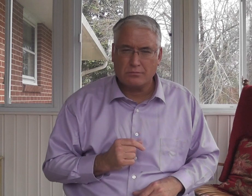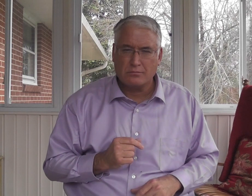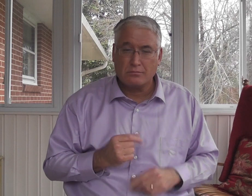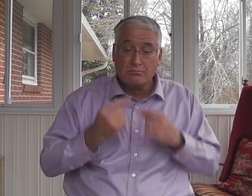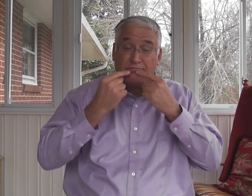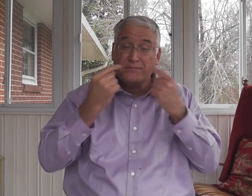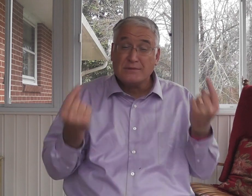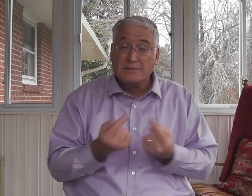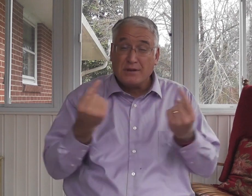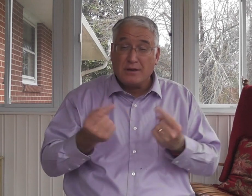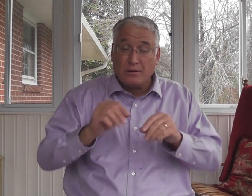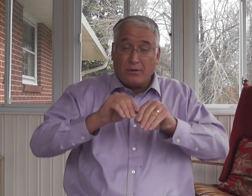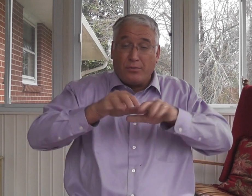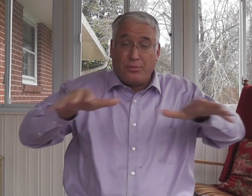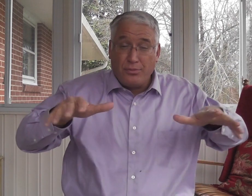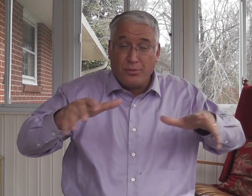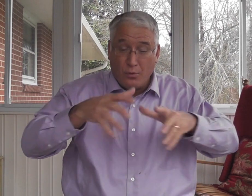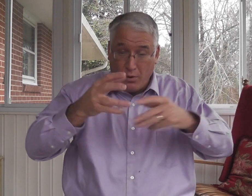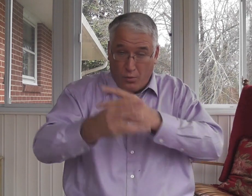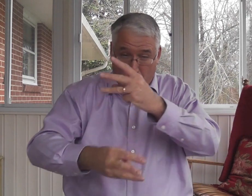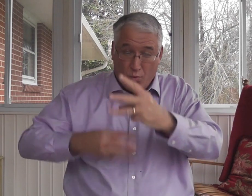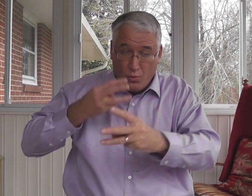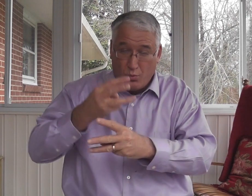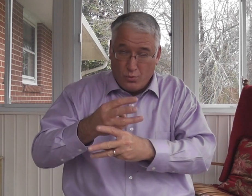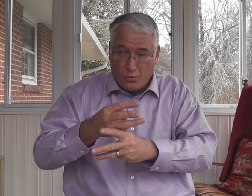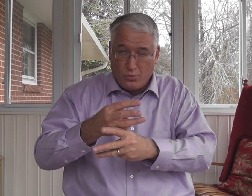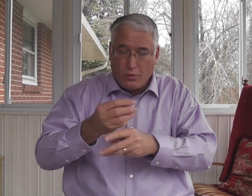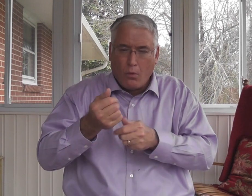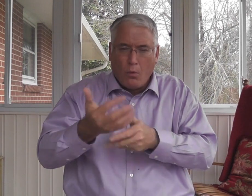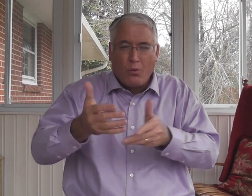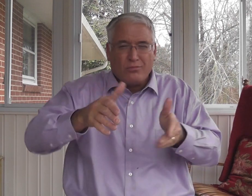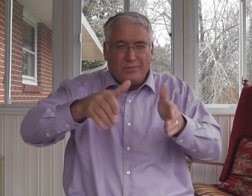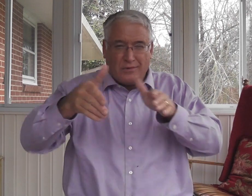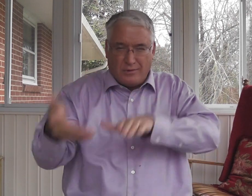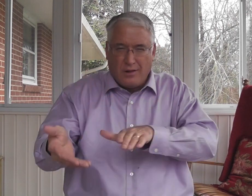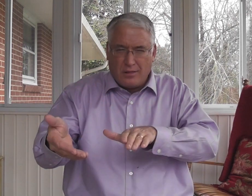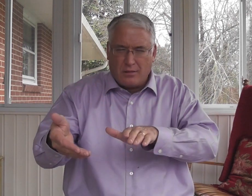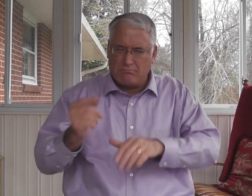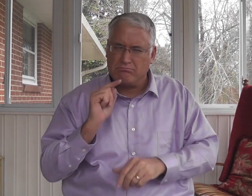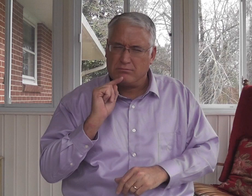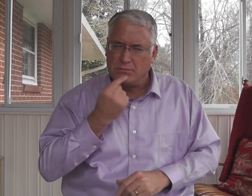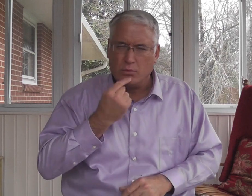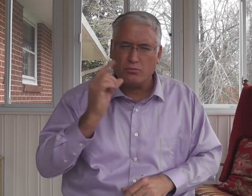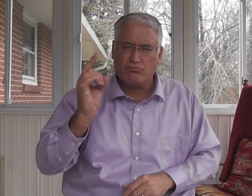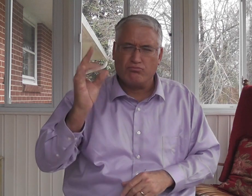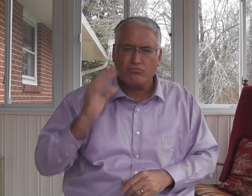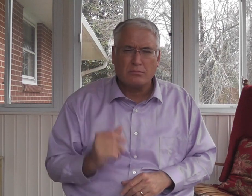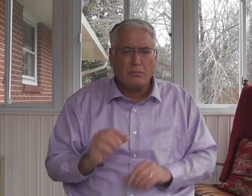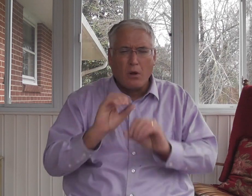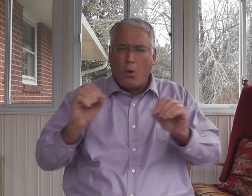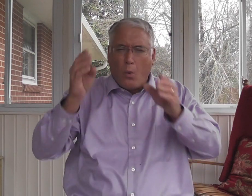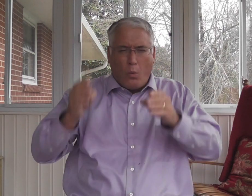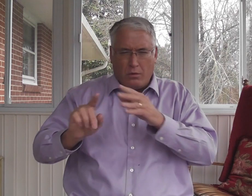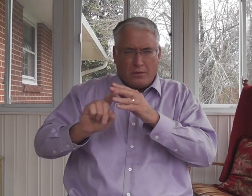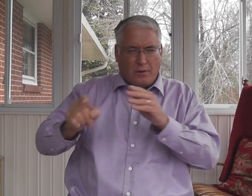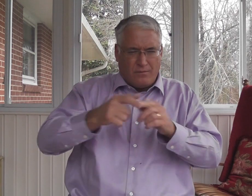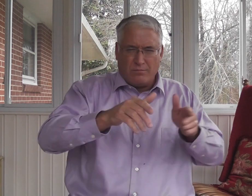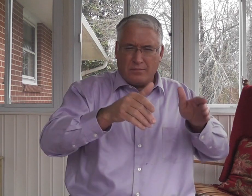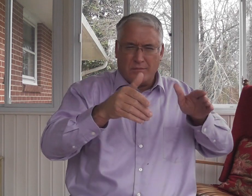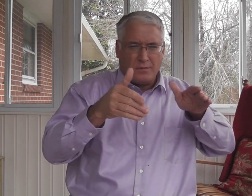is serious. Sin is spread to people all around the world. Death is serious. No one